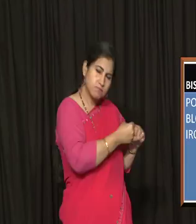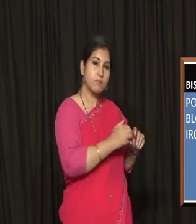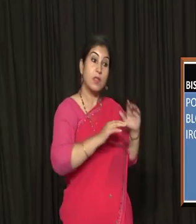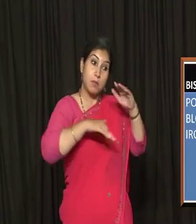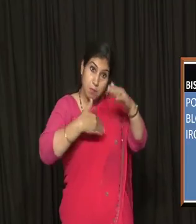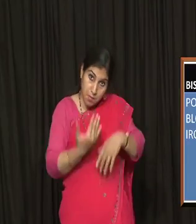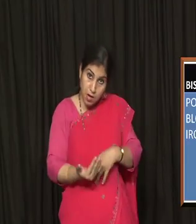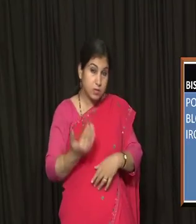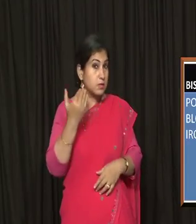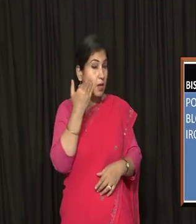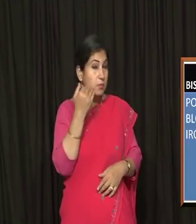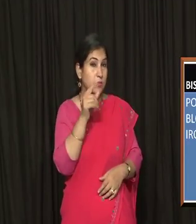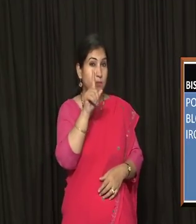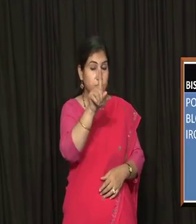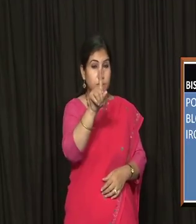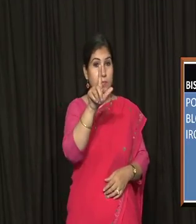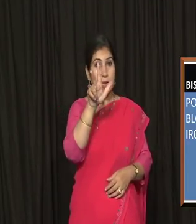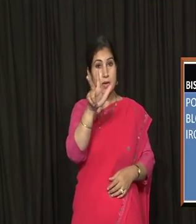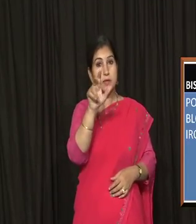Later in the year 1864,